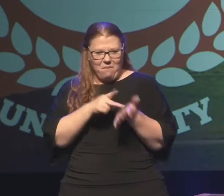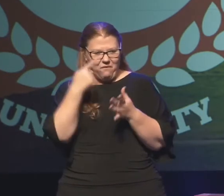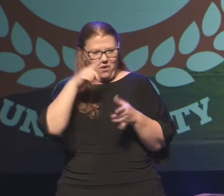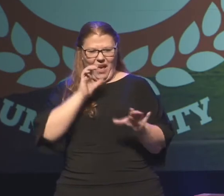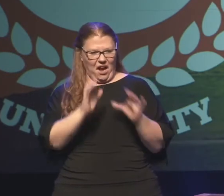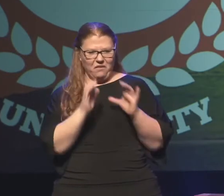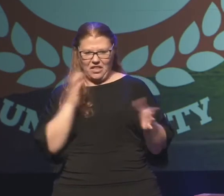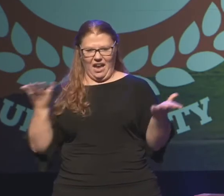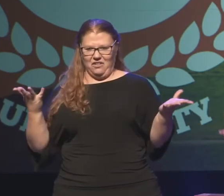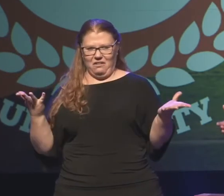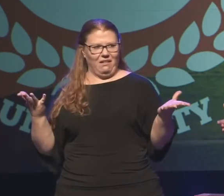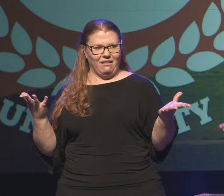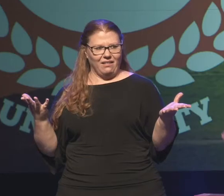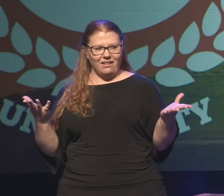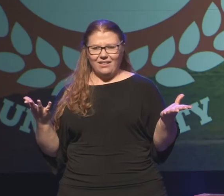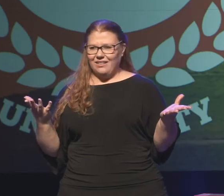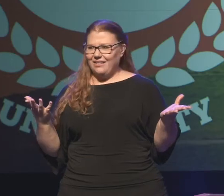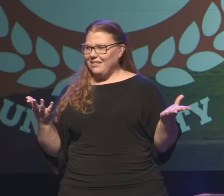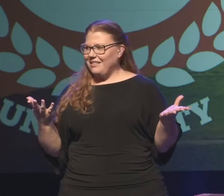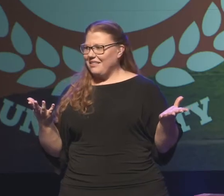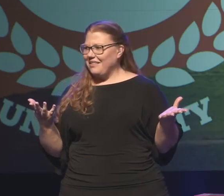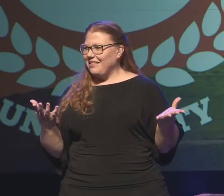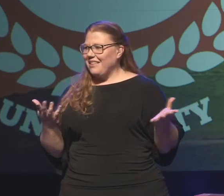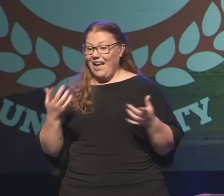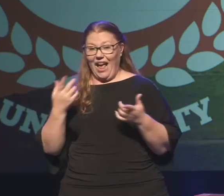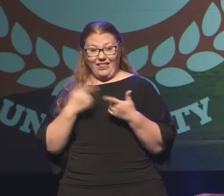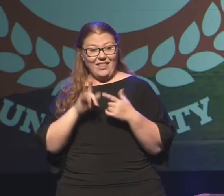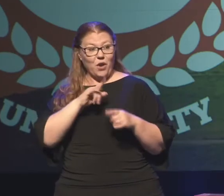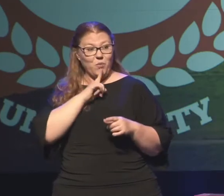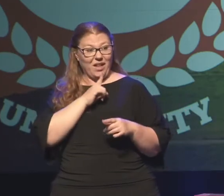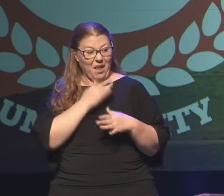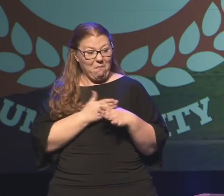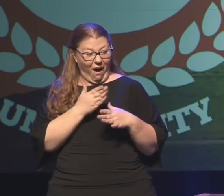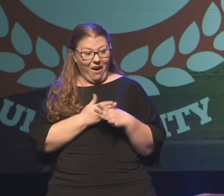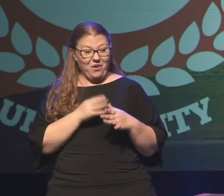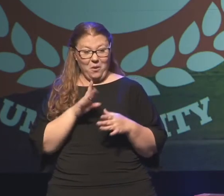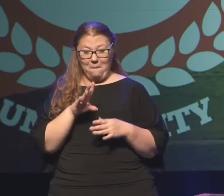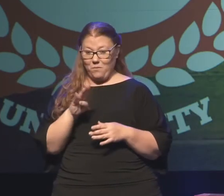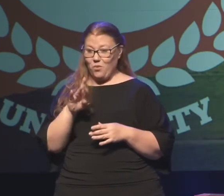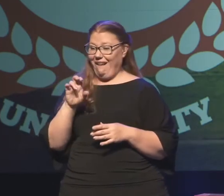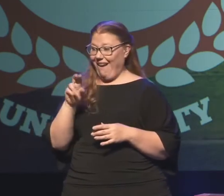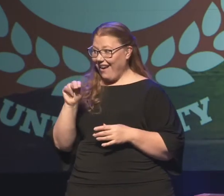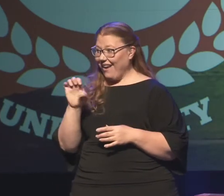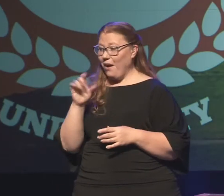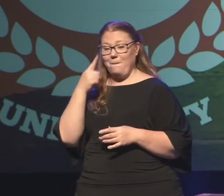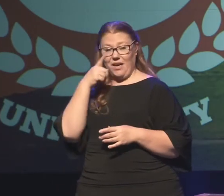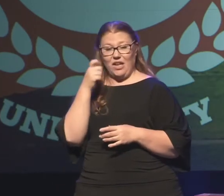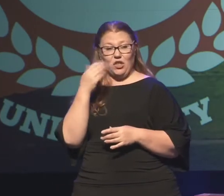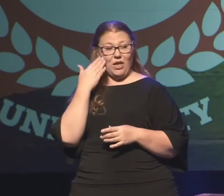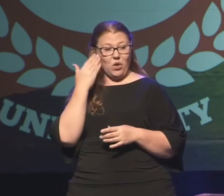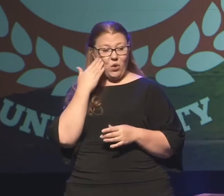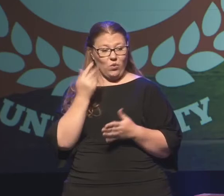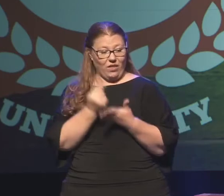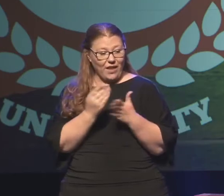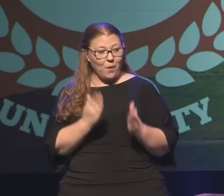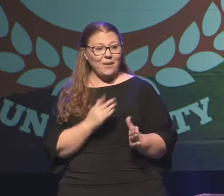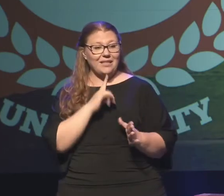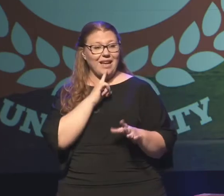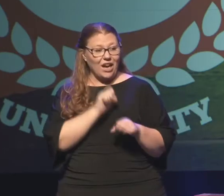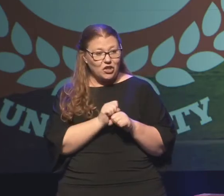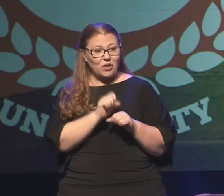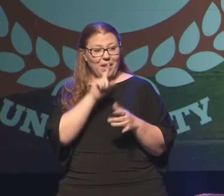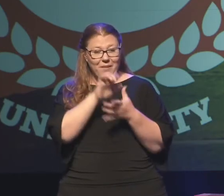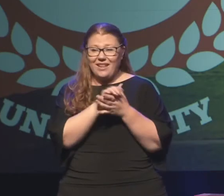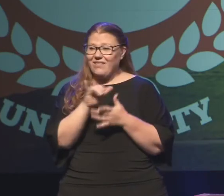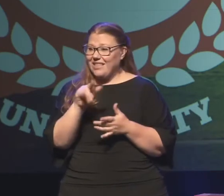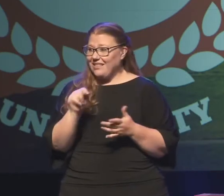this conversation. And this really bothered Brene because she knew that the therapist actually believed